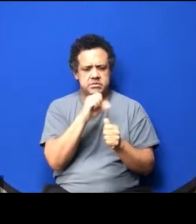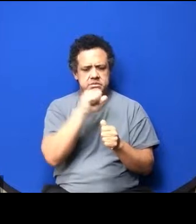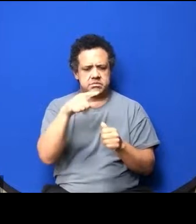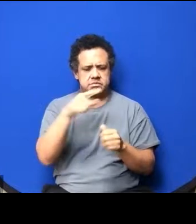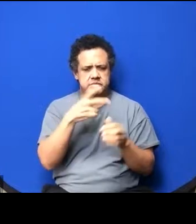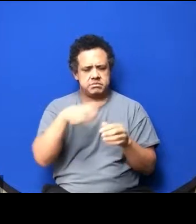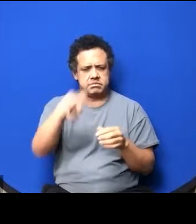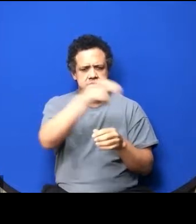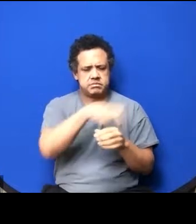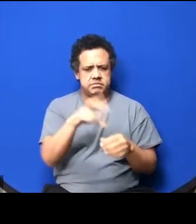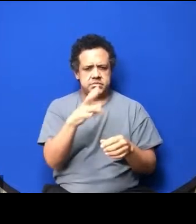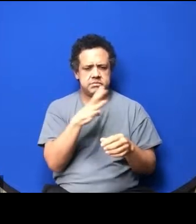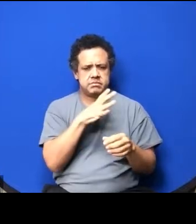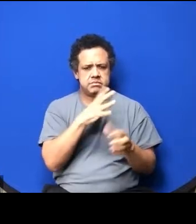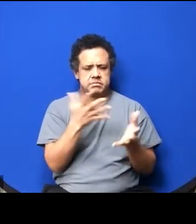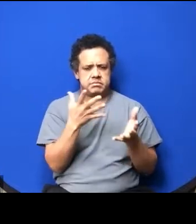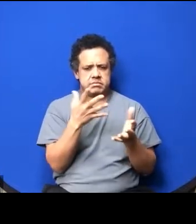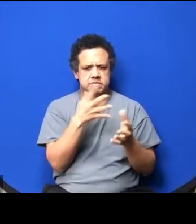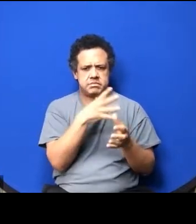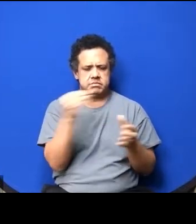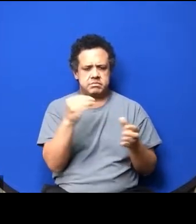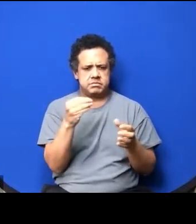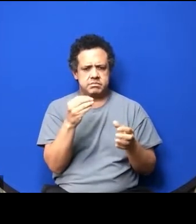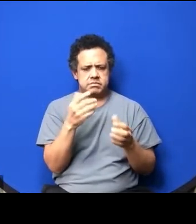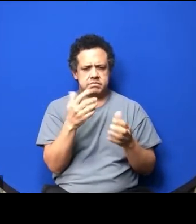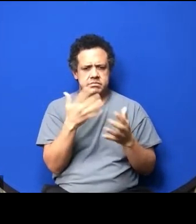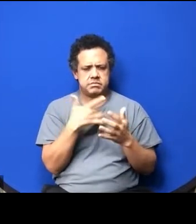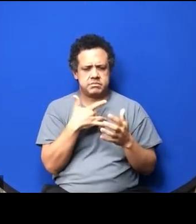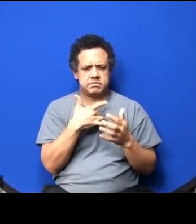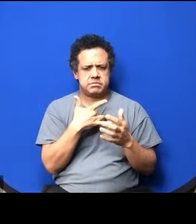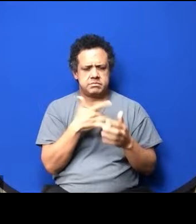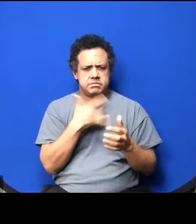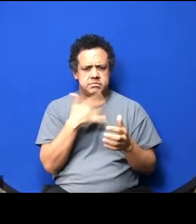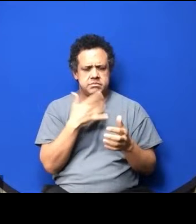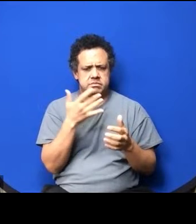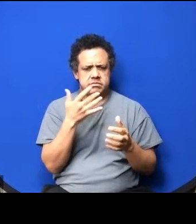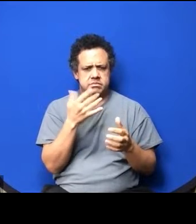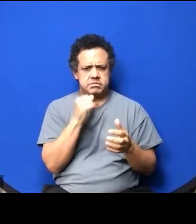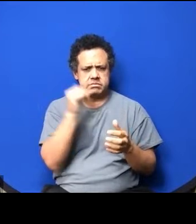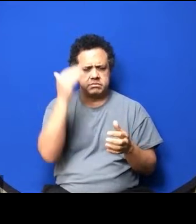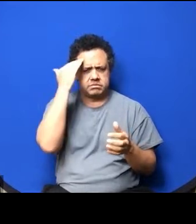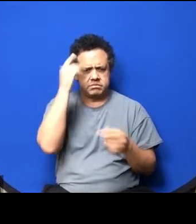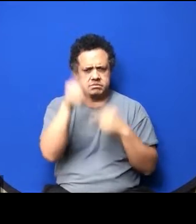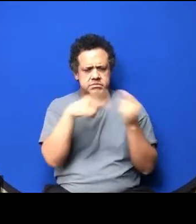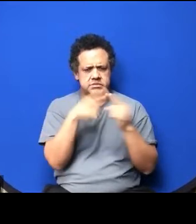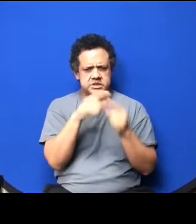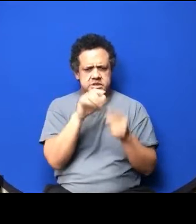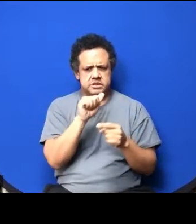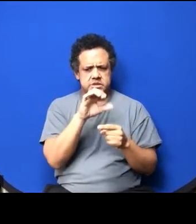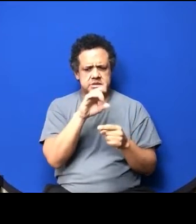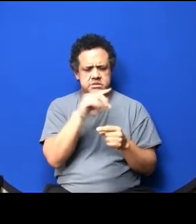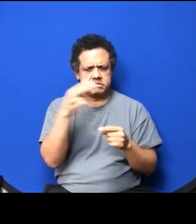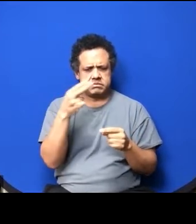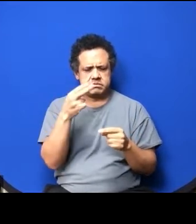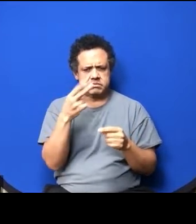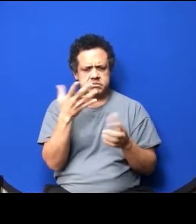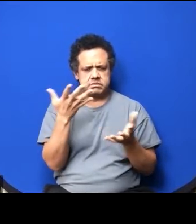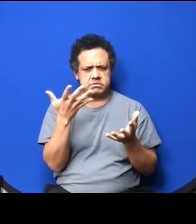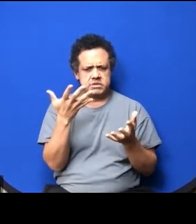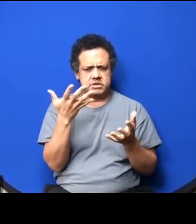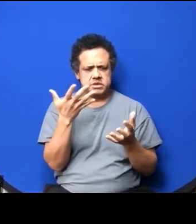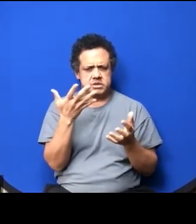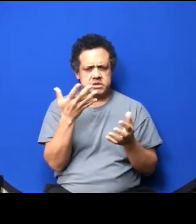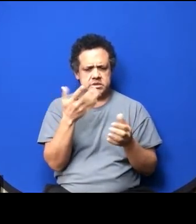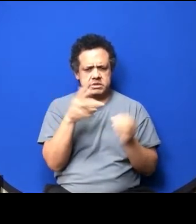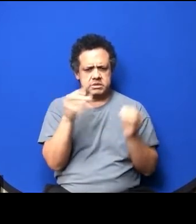deafblind services with our SSPs, just to help us navigate things, to get around. And